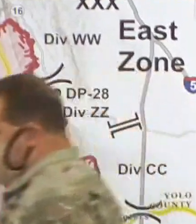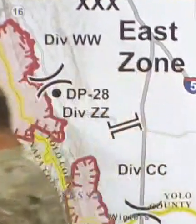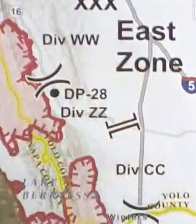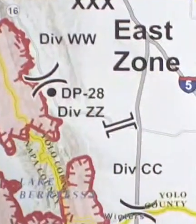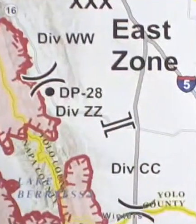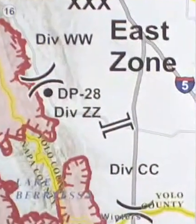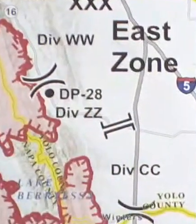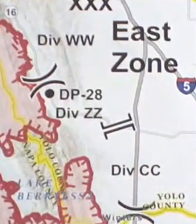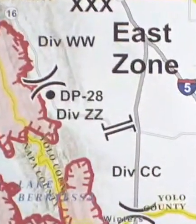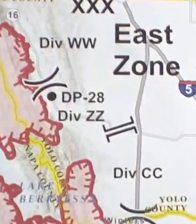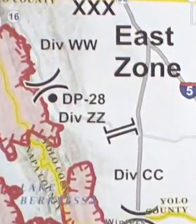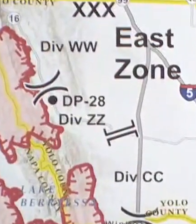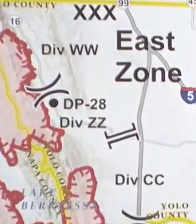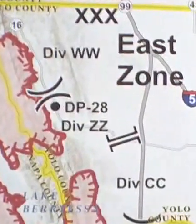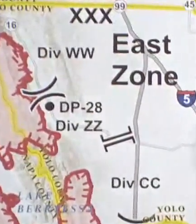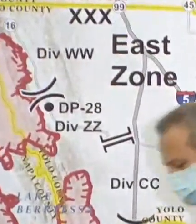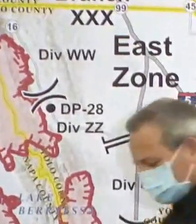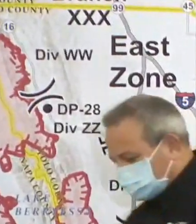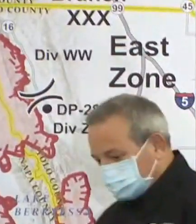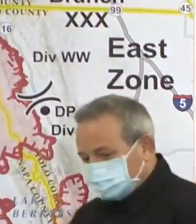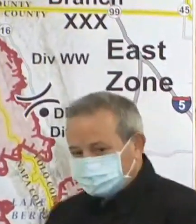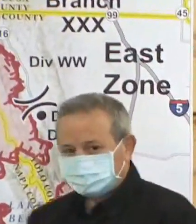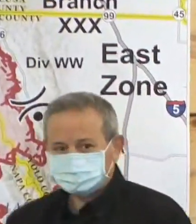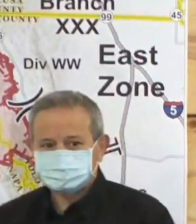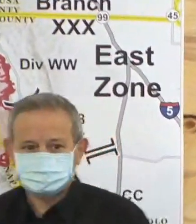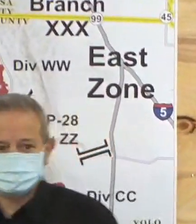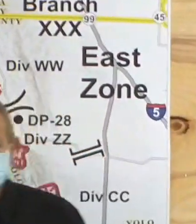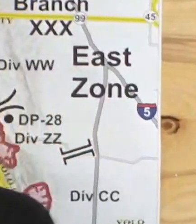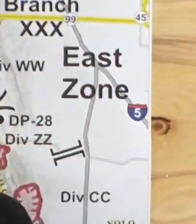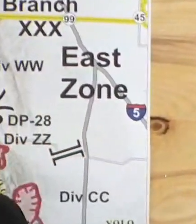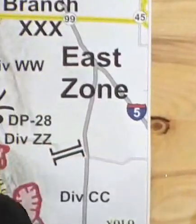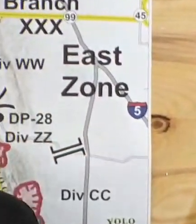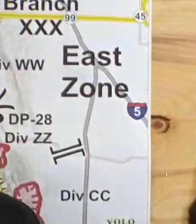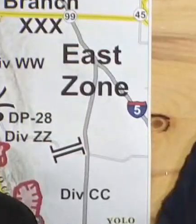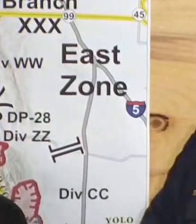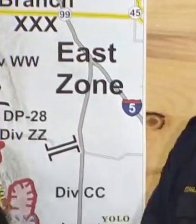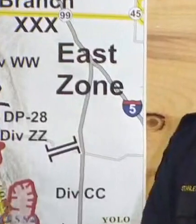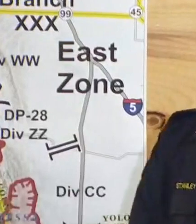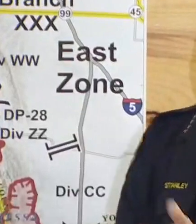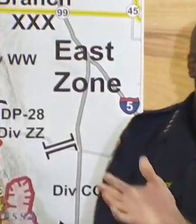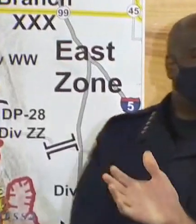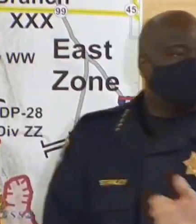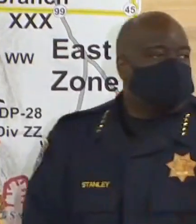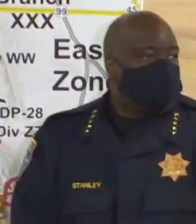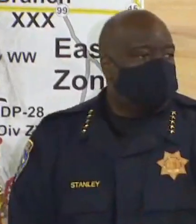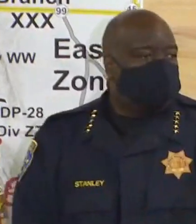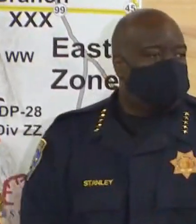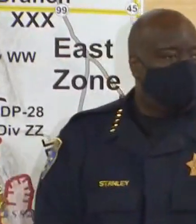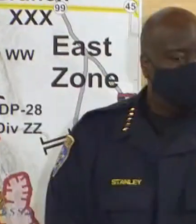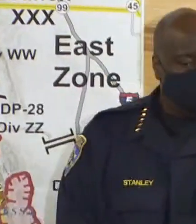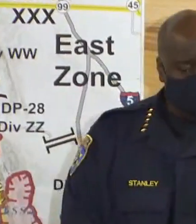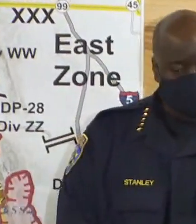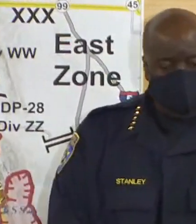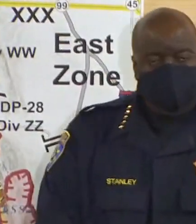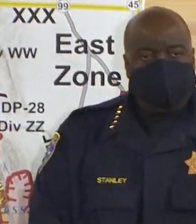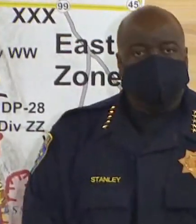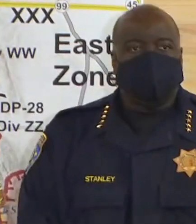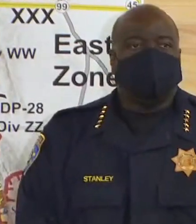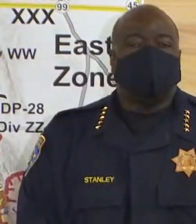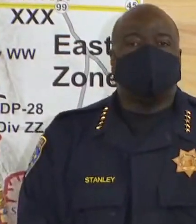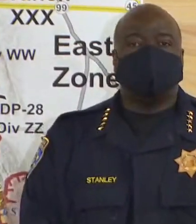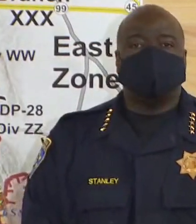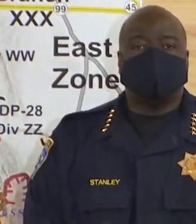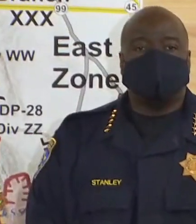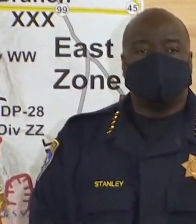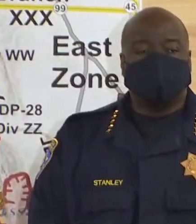So thank you all for the opportunity to update you on what's going on statewide. I'm pleased to be joined by the Commissioner of the